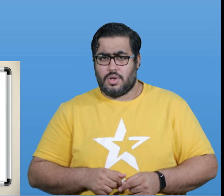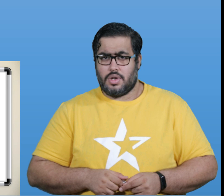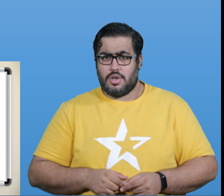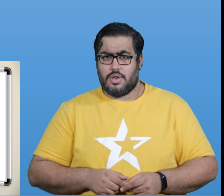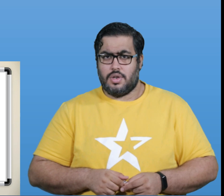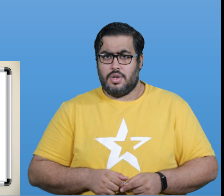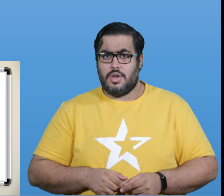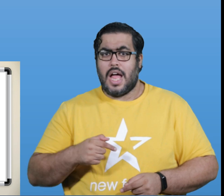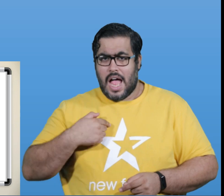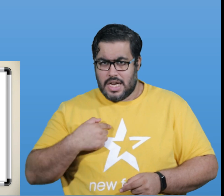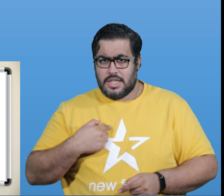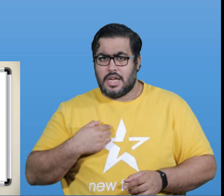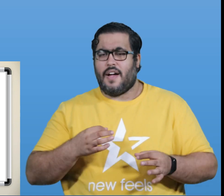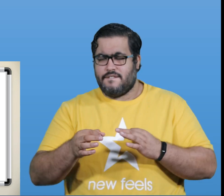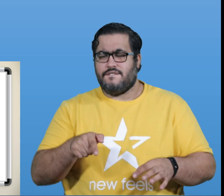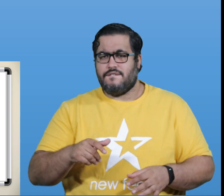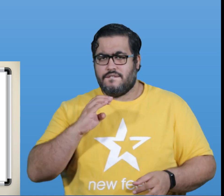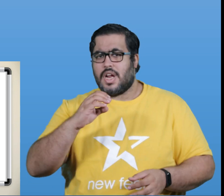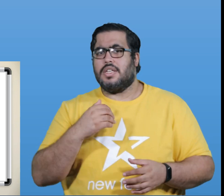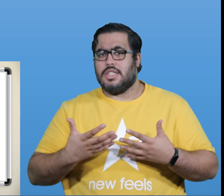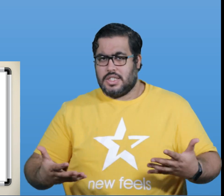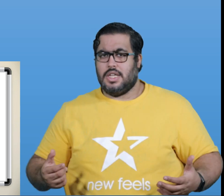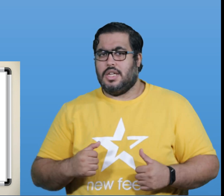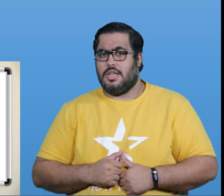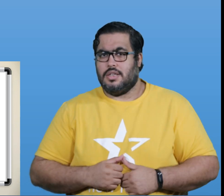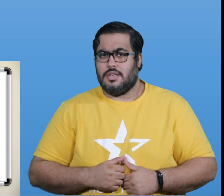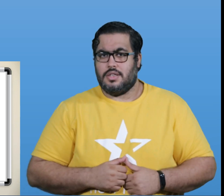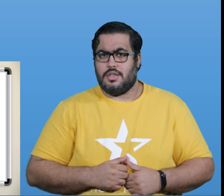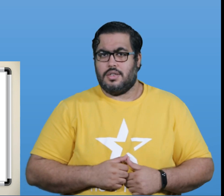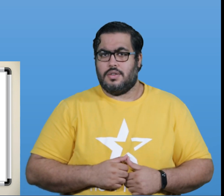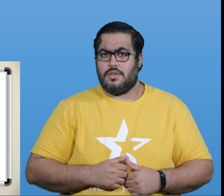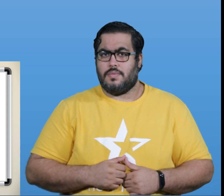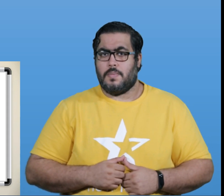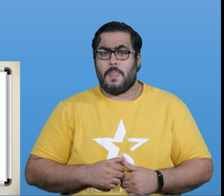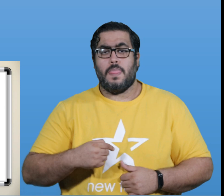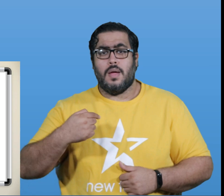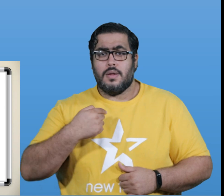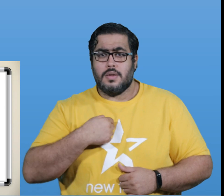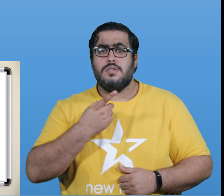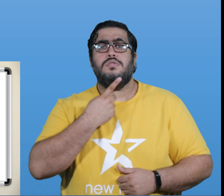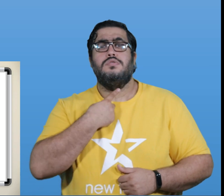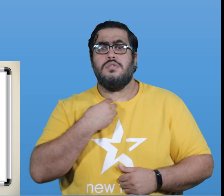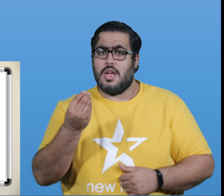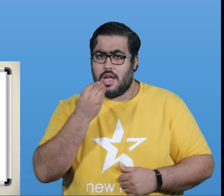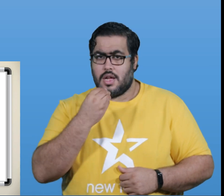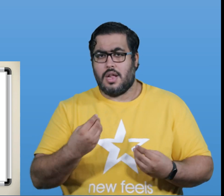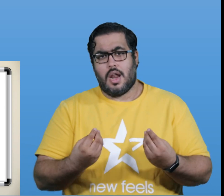have prepared a answer for you here because we like to share a good meal with our family members to enjoy